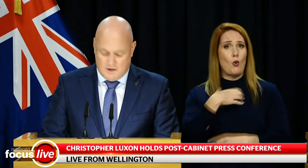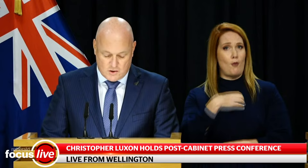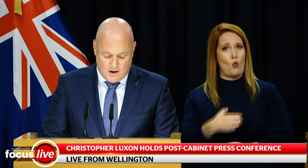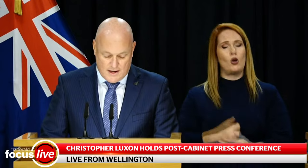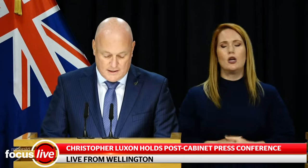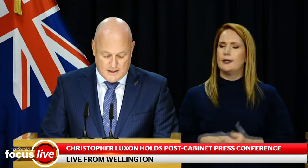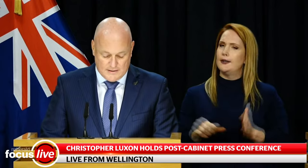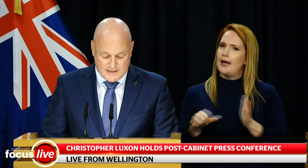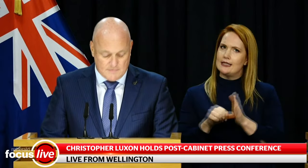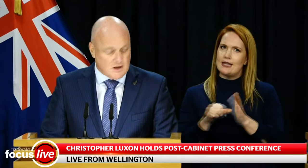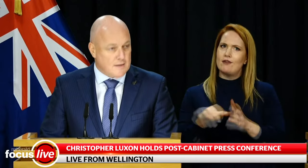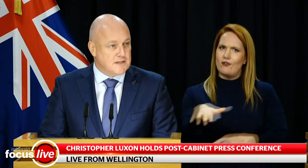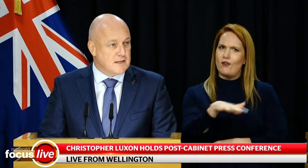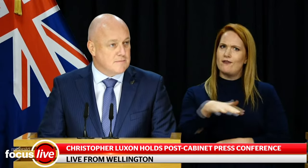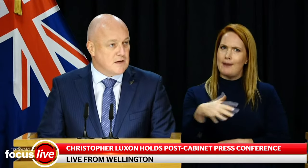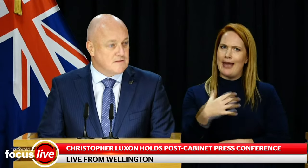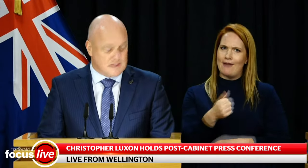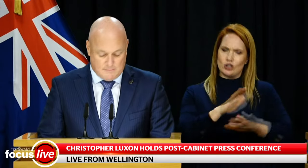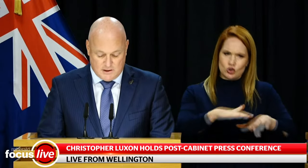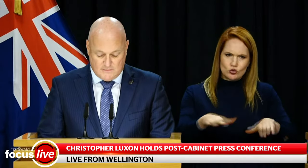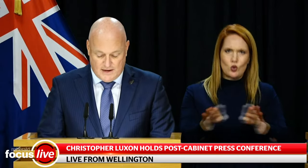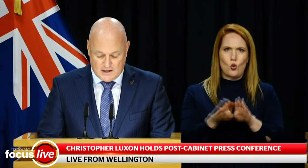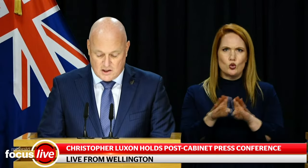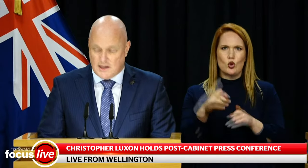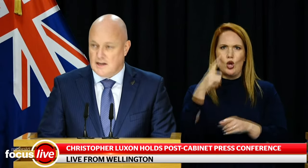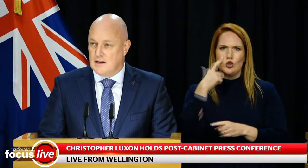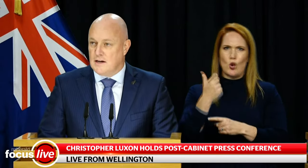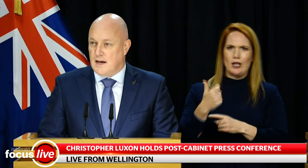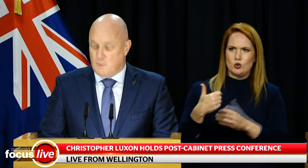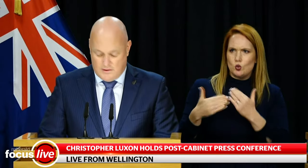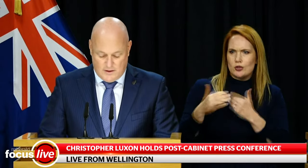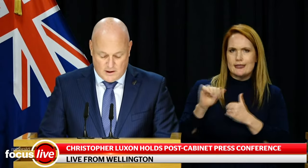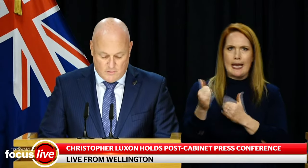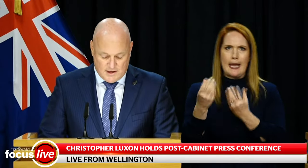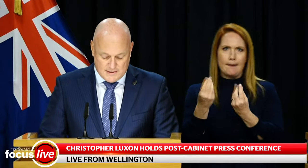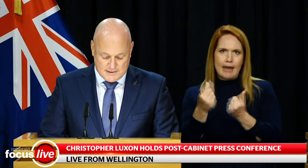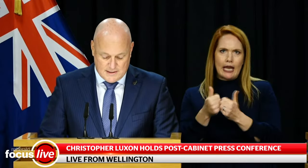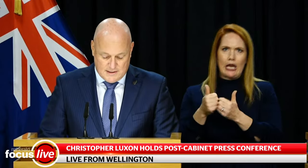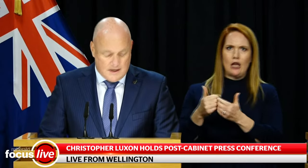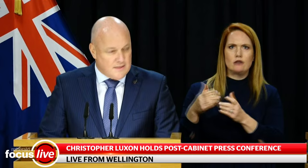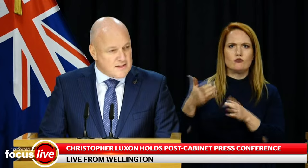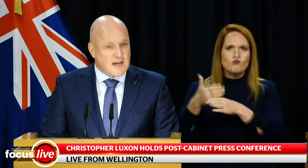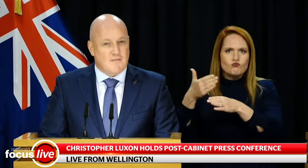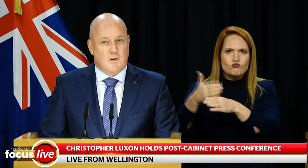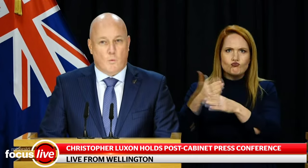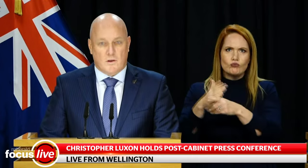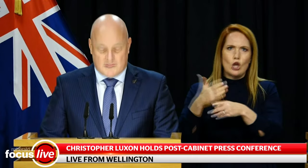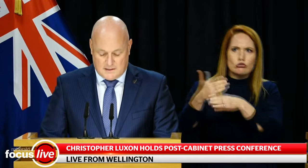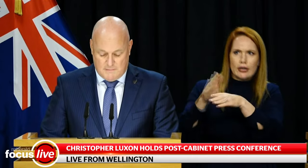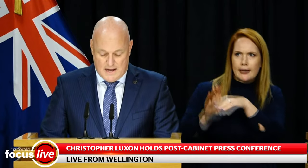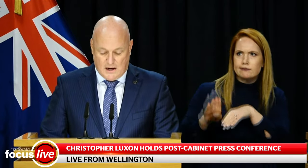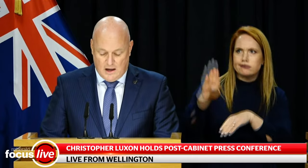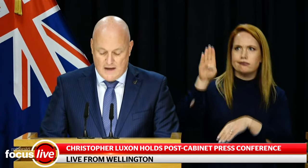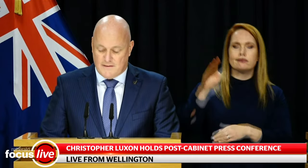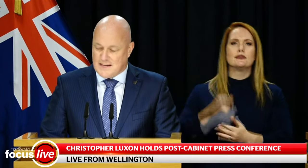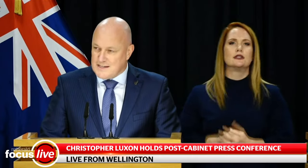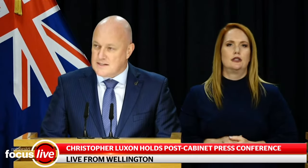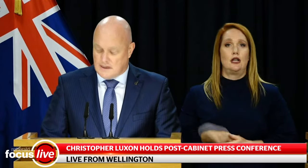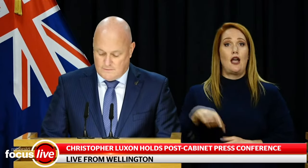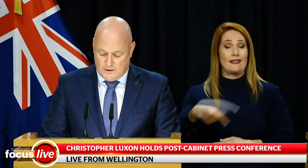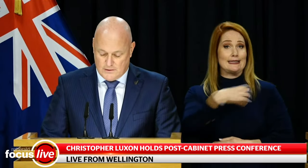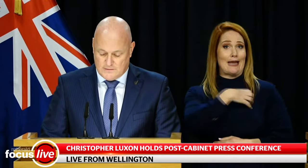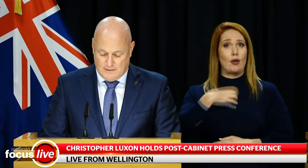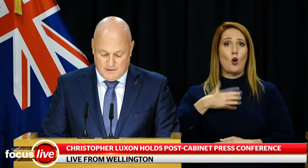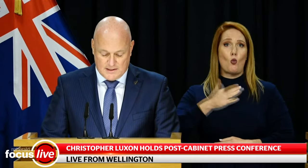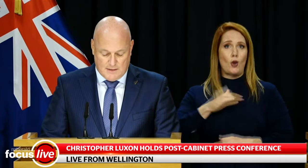of whom are trying at the same time to get themselves established financially and within their careers. And this government wants to make life